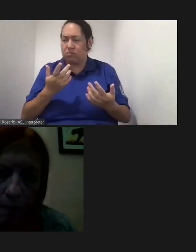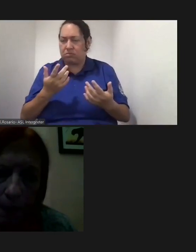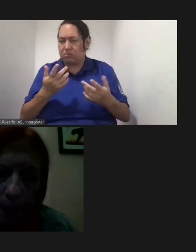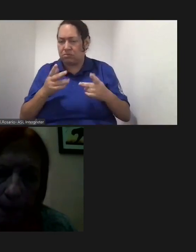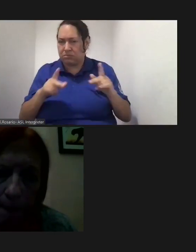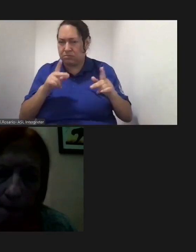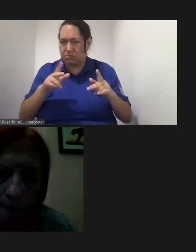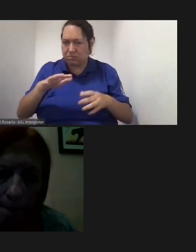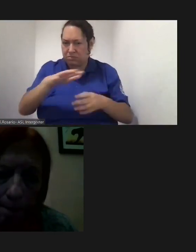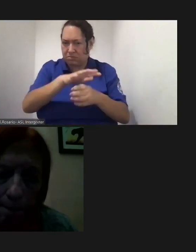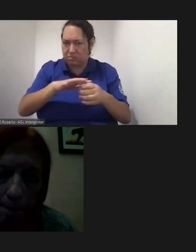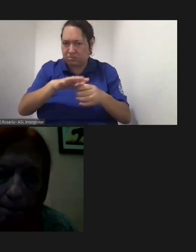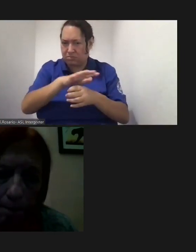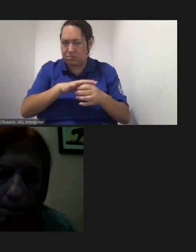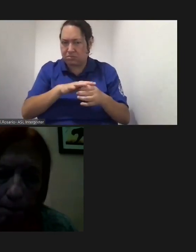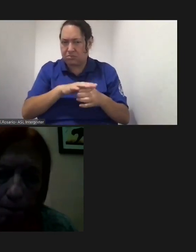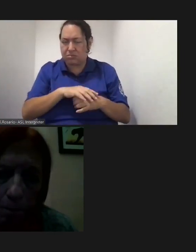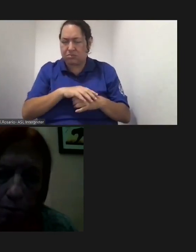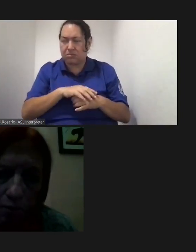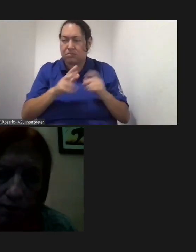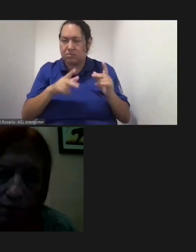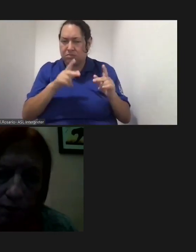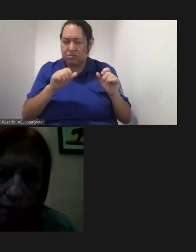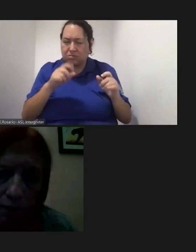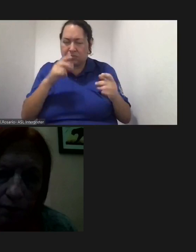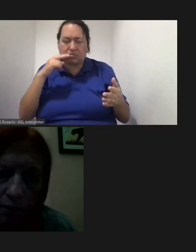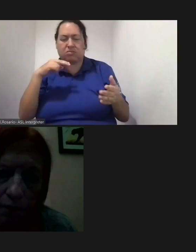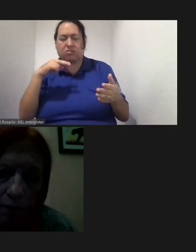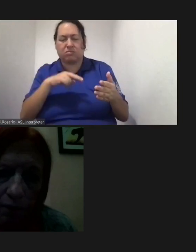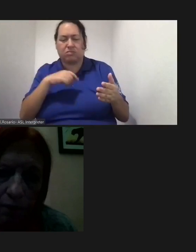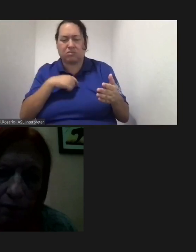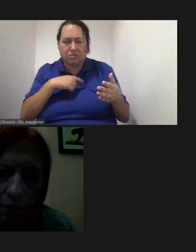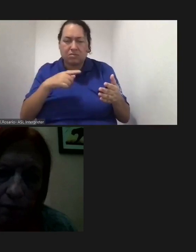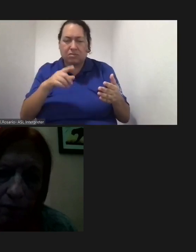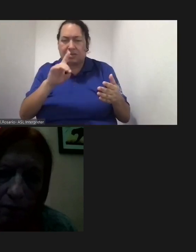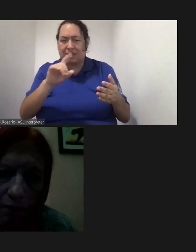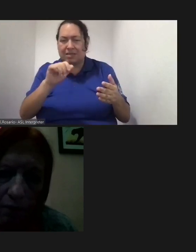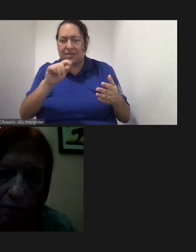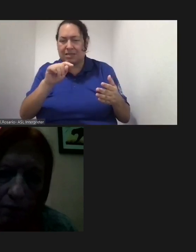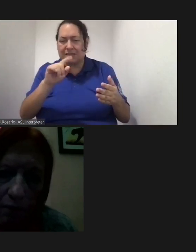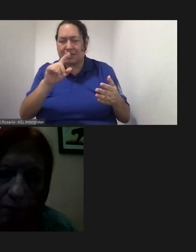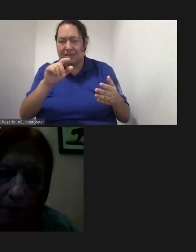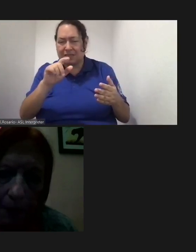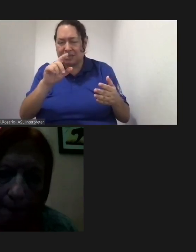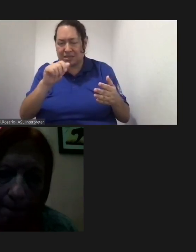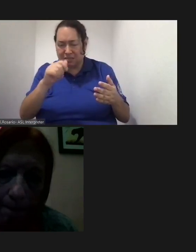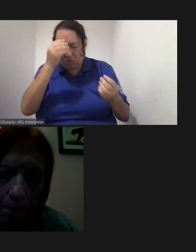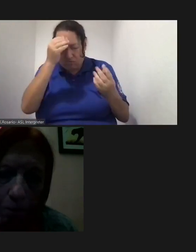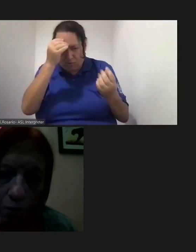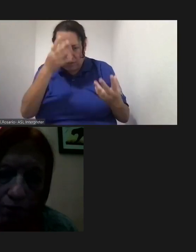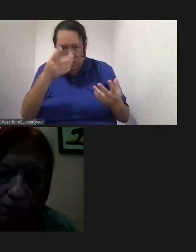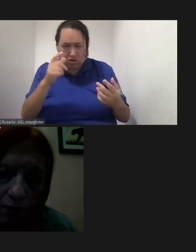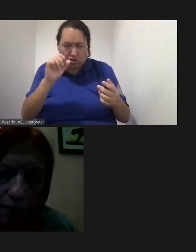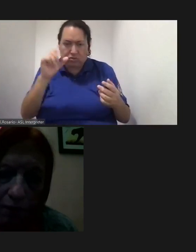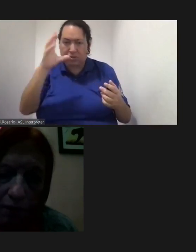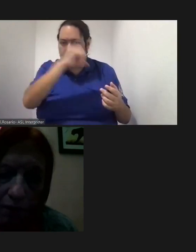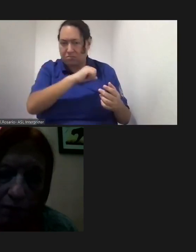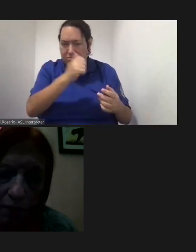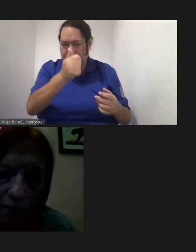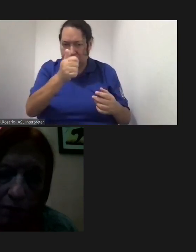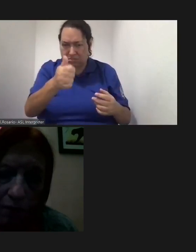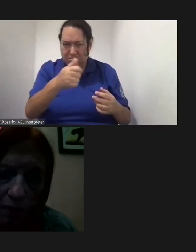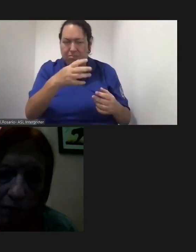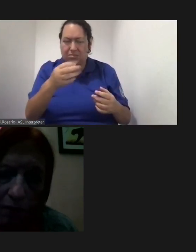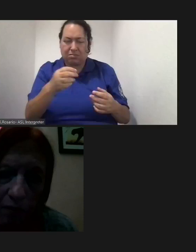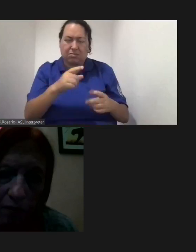know, people can look at the data and make their own assumptions overall. But you know, I'm sure it's a combination of